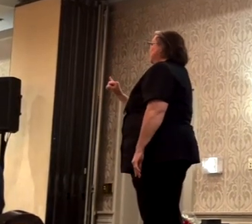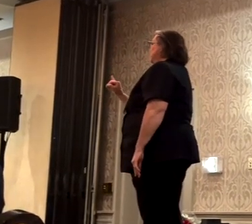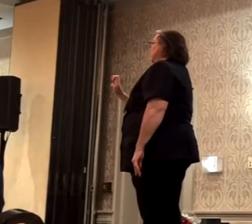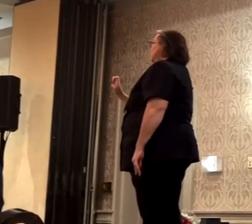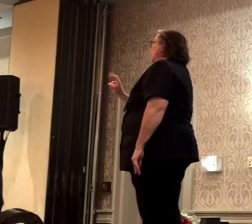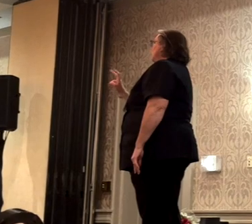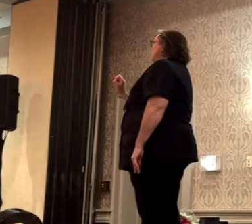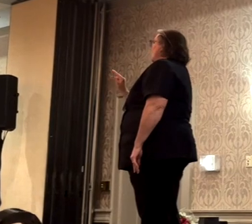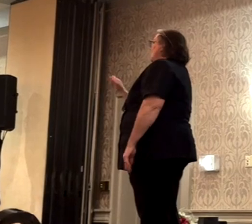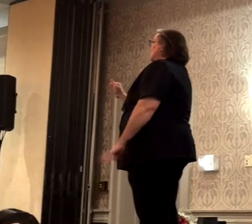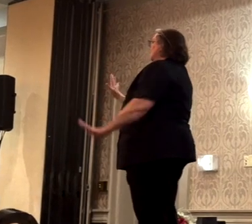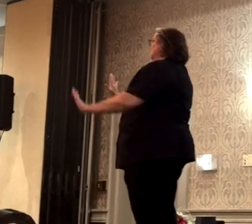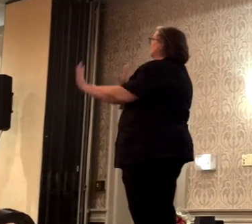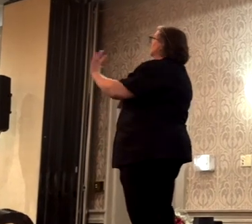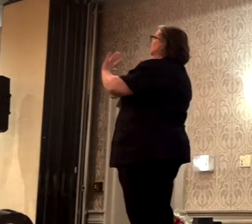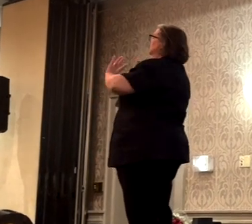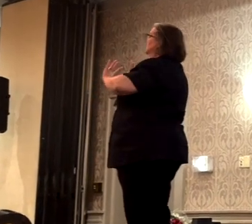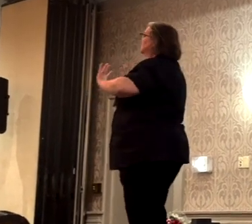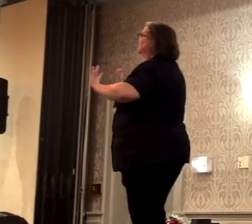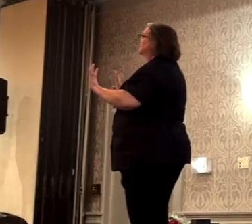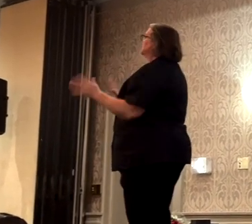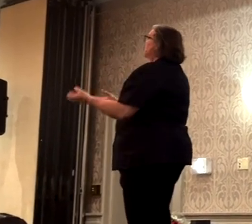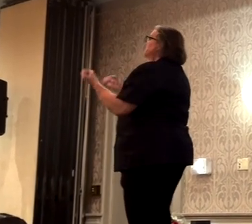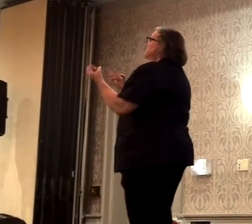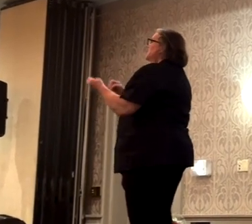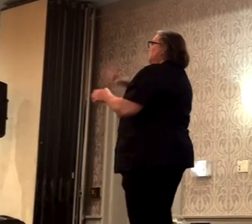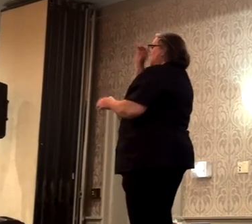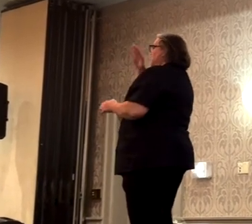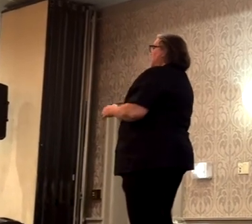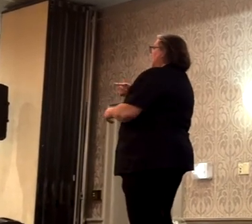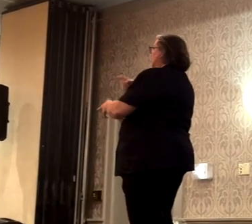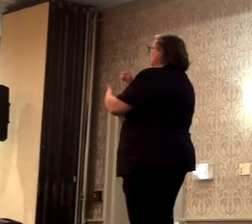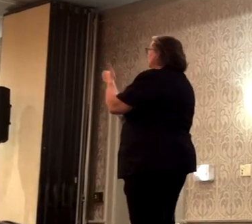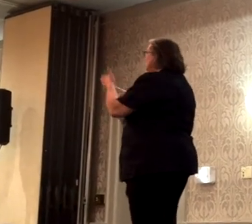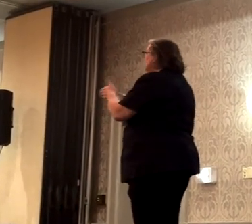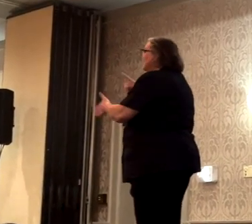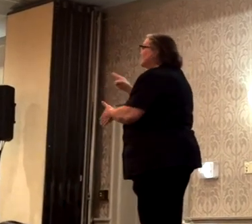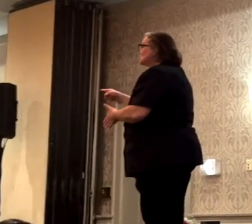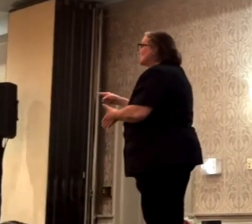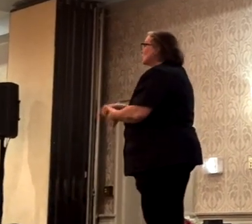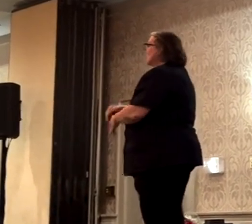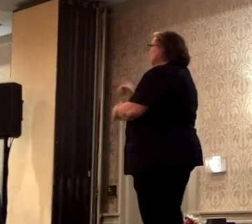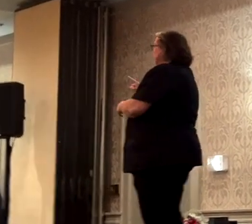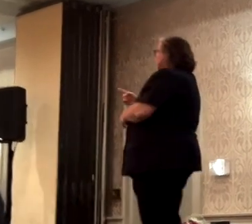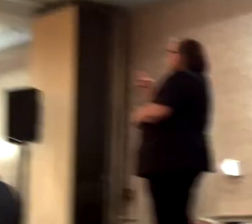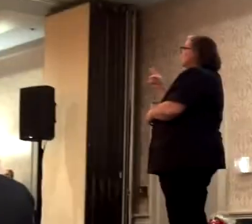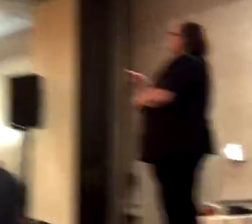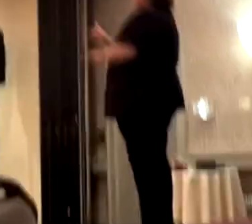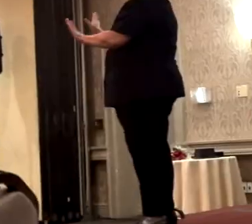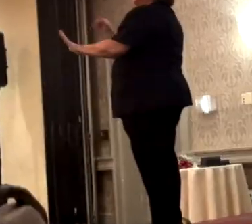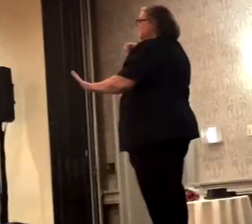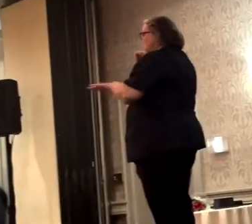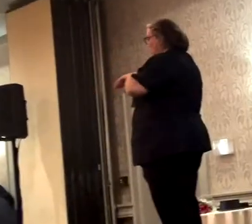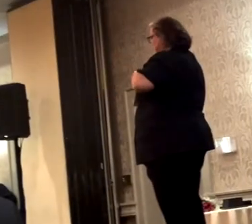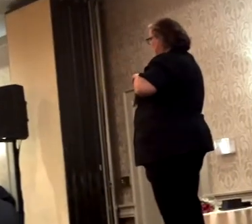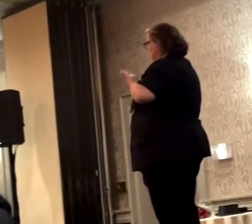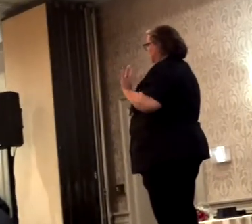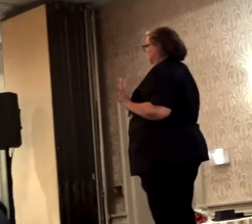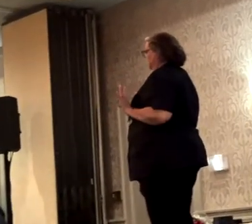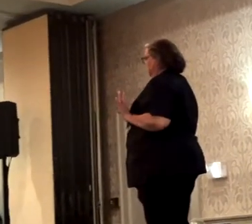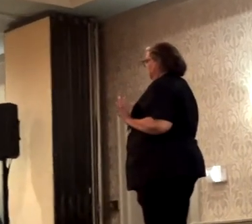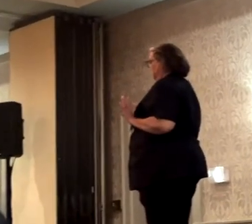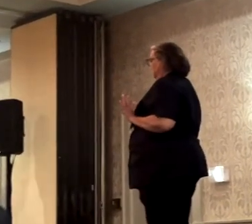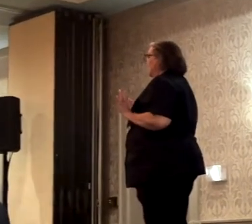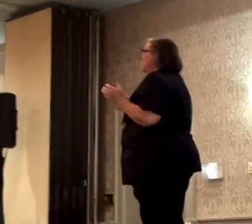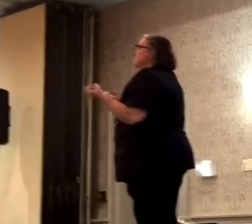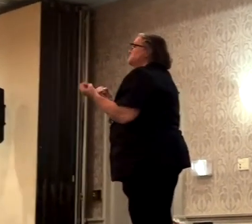deftly deflected the insulting, misogynist behavior of the men that she encountered. There are